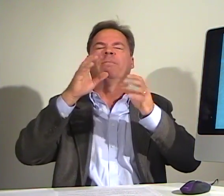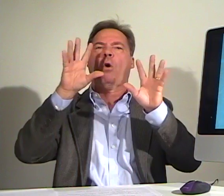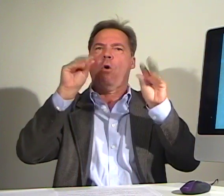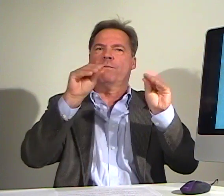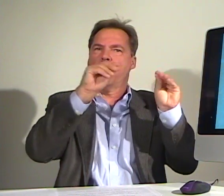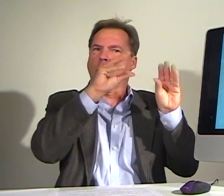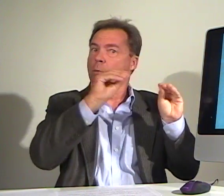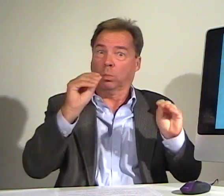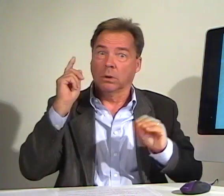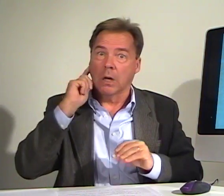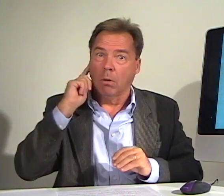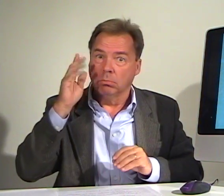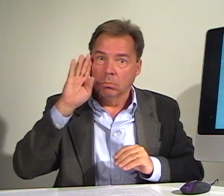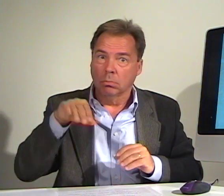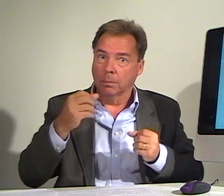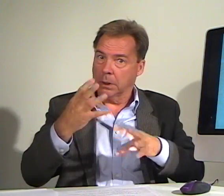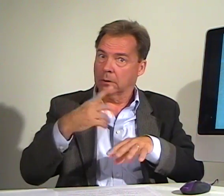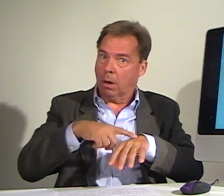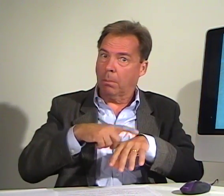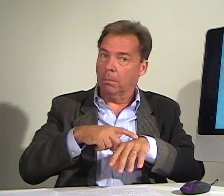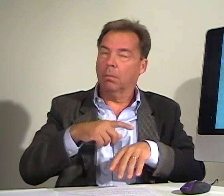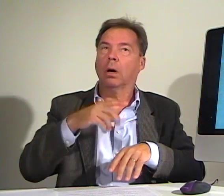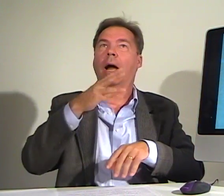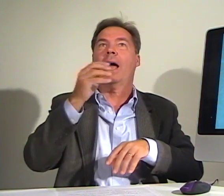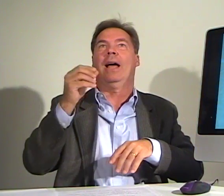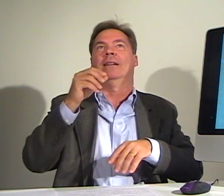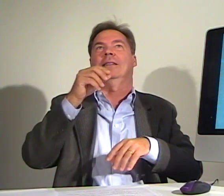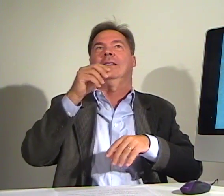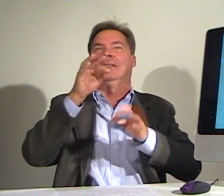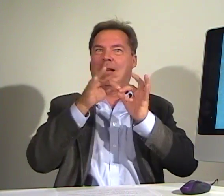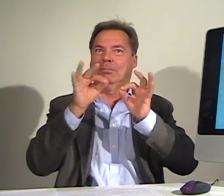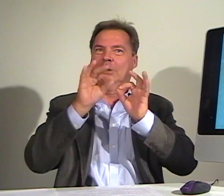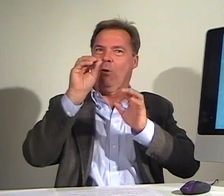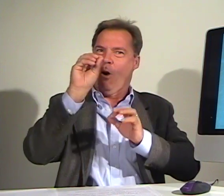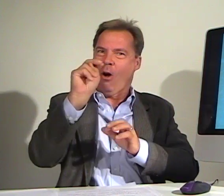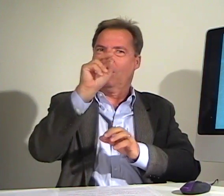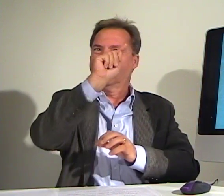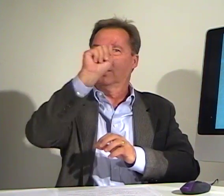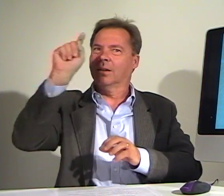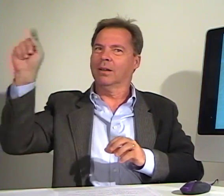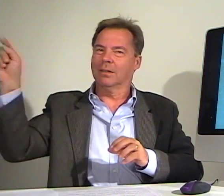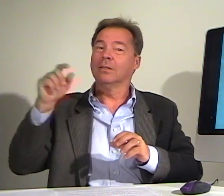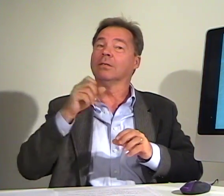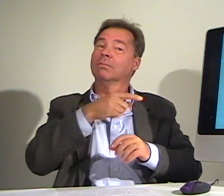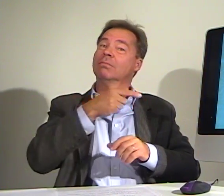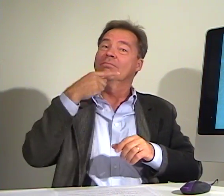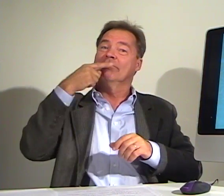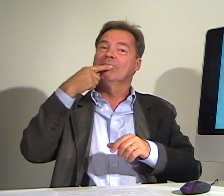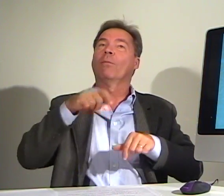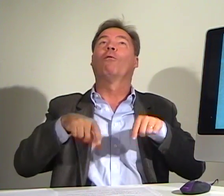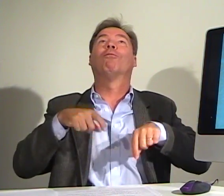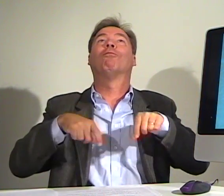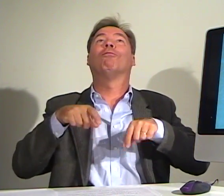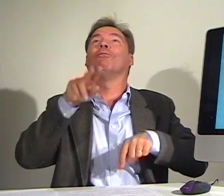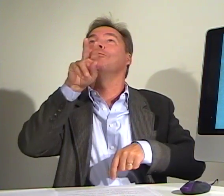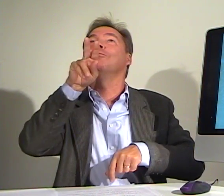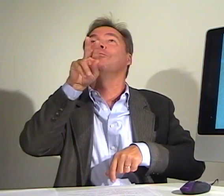on at the same time, there's no sound on them, and instead there's captions on all of the TVs. So those